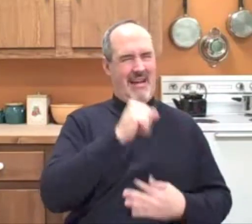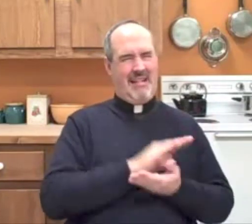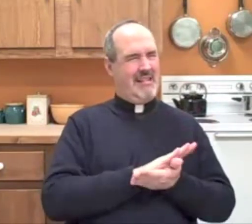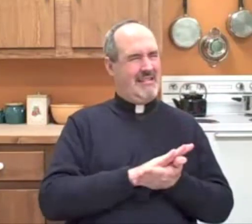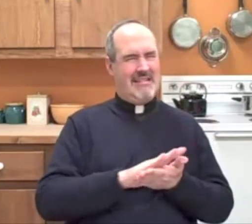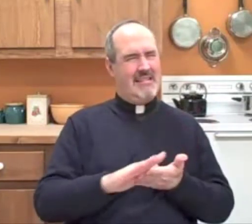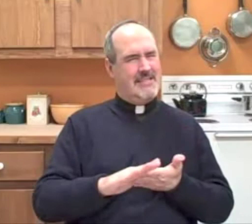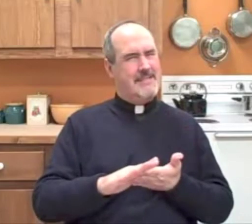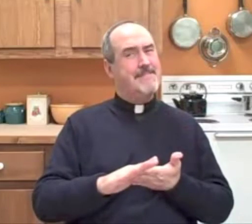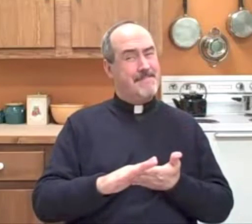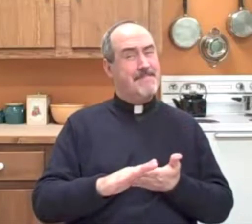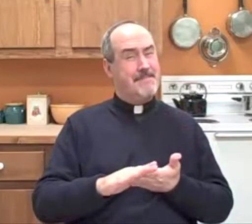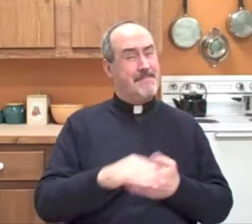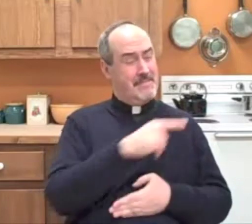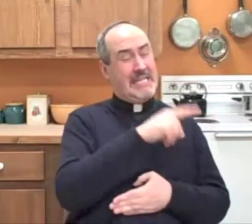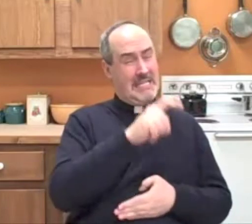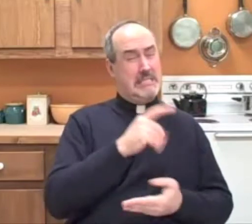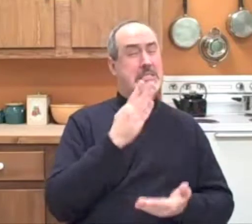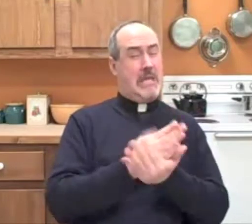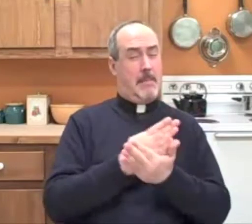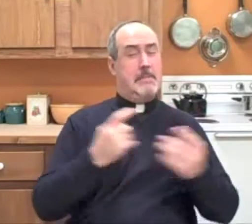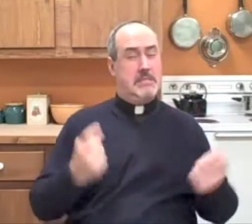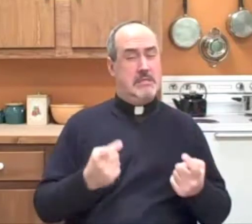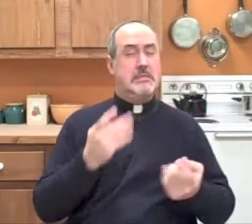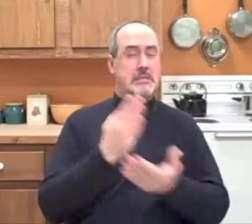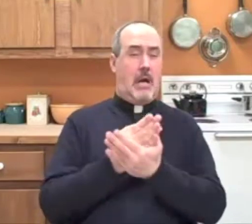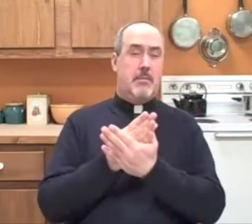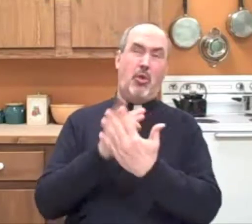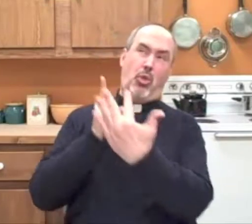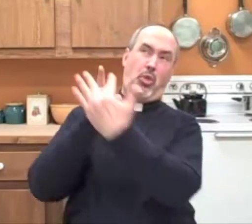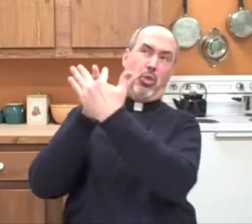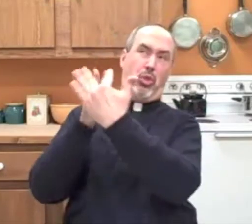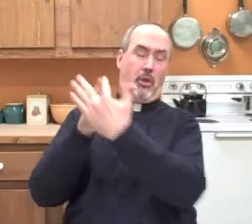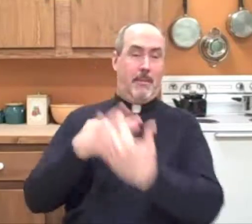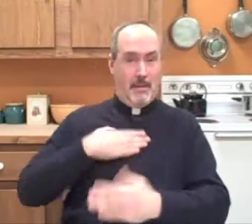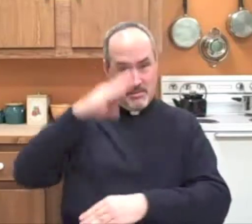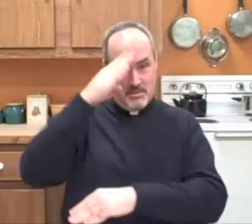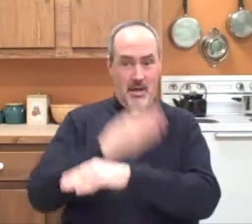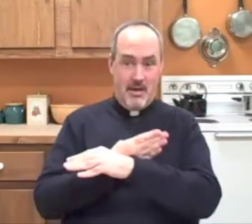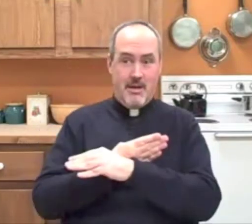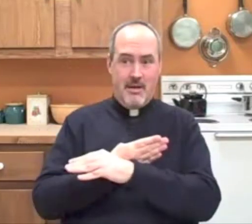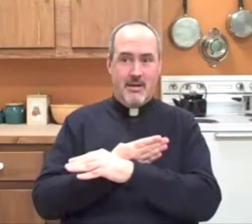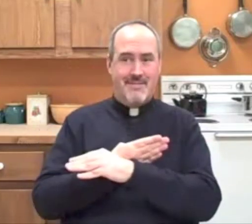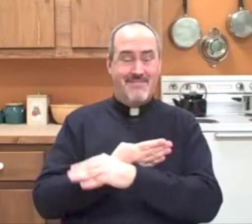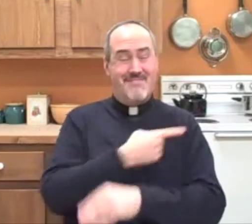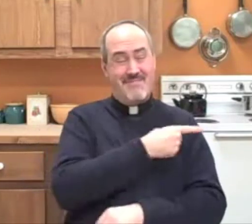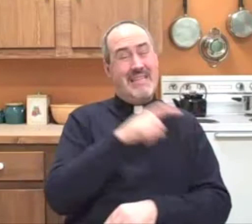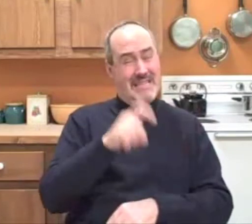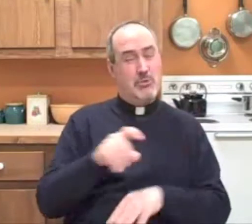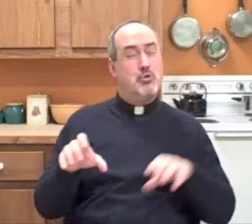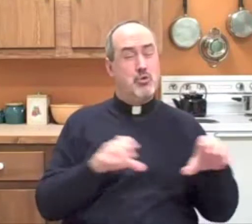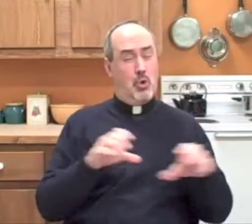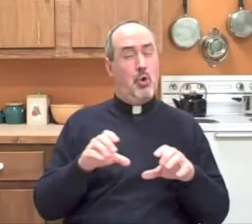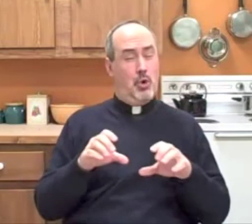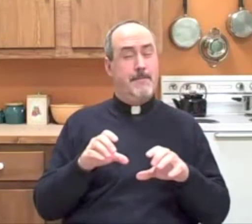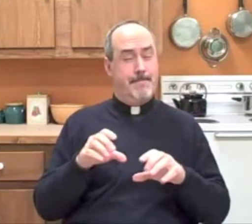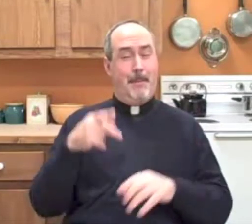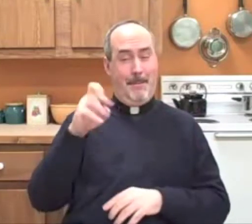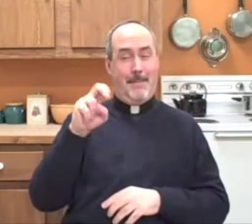clean. Please tell her to stop sinning and offending my son, and that she needs to do some